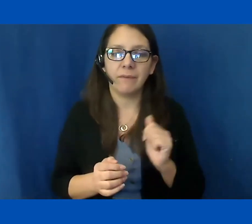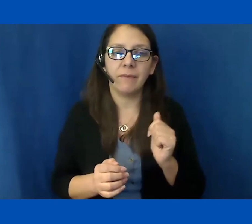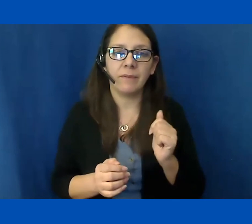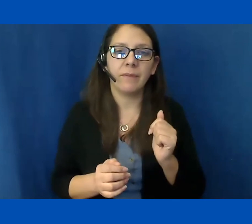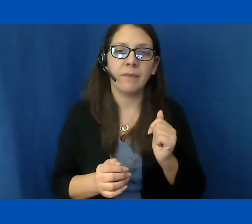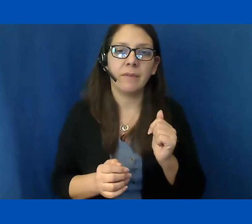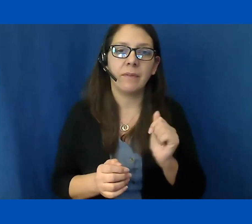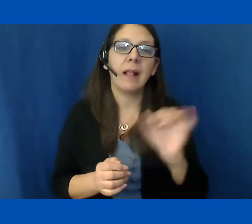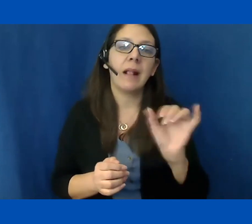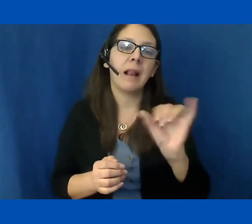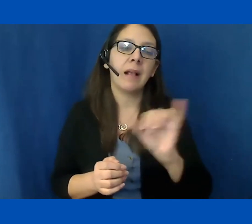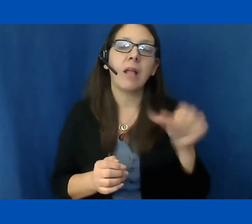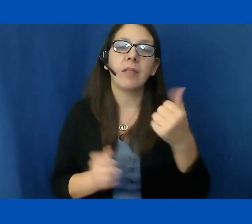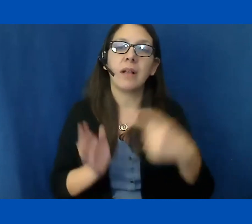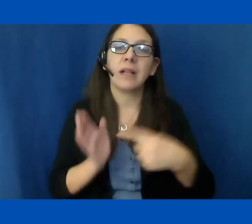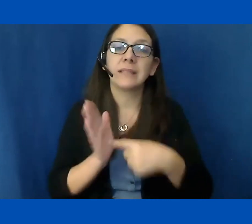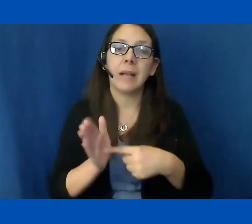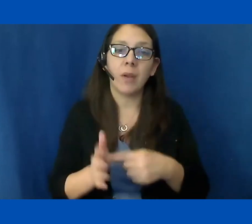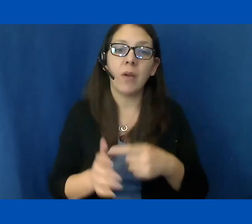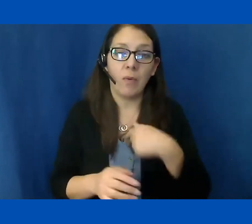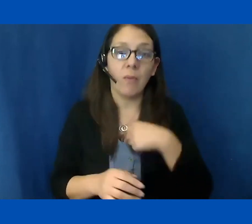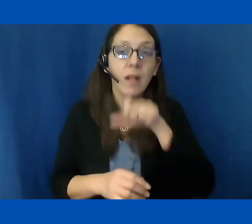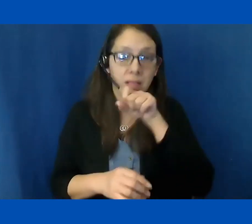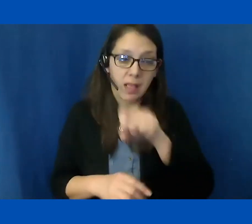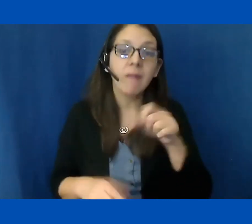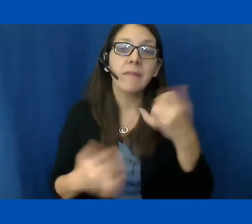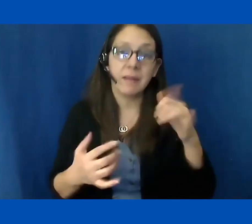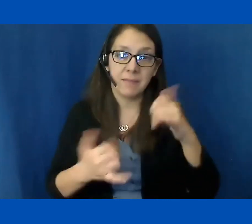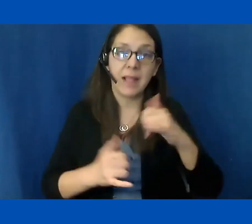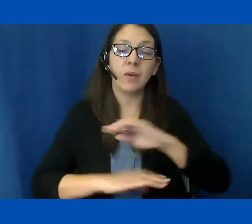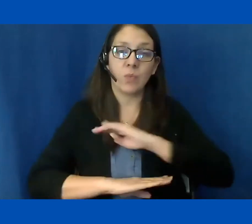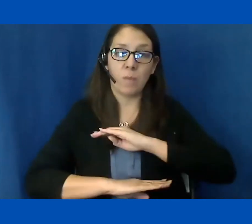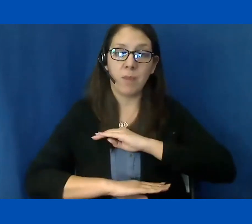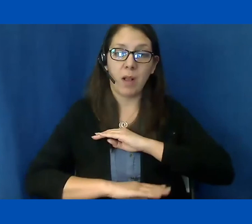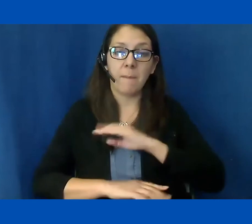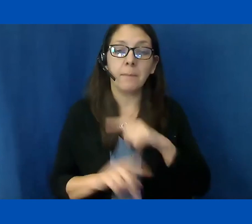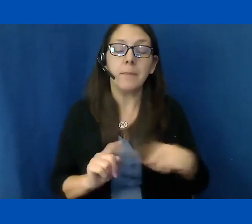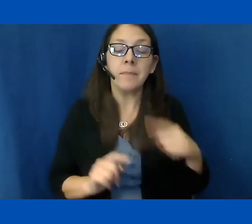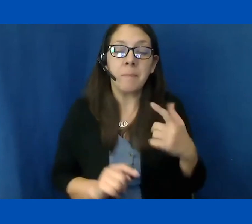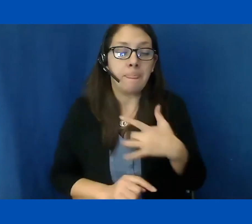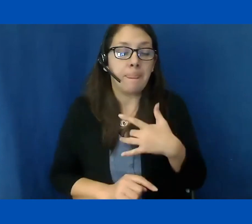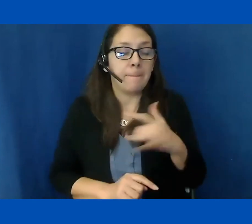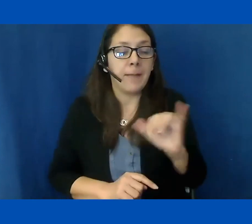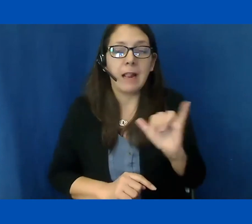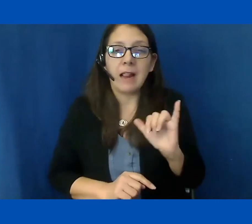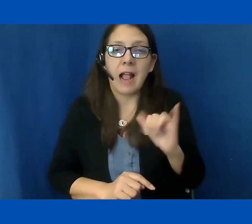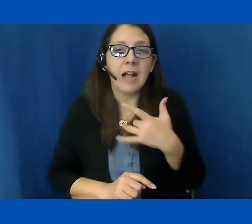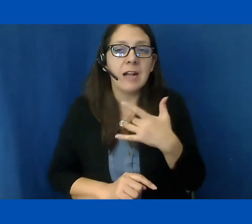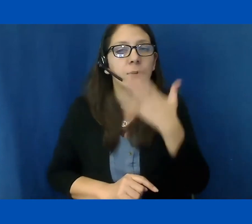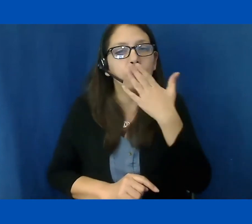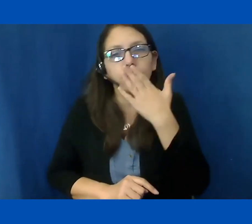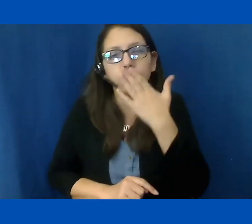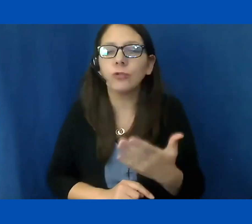so for example, I love playing goal ball, but when I felt really good was when